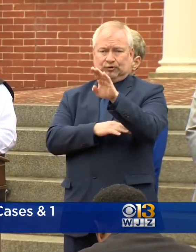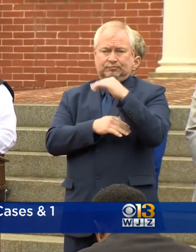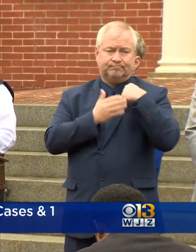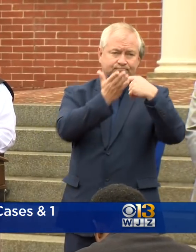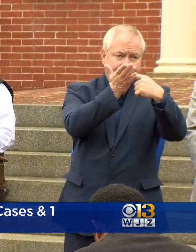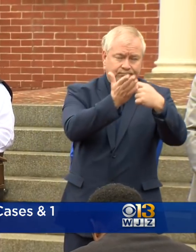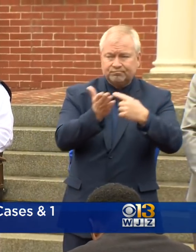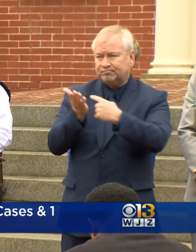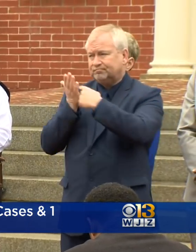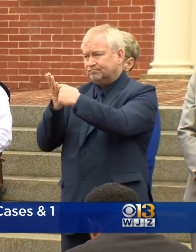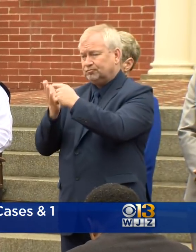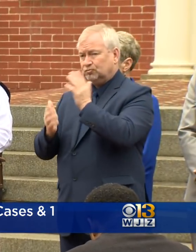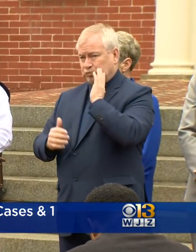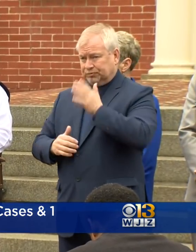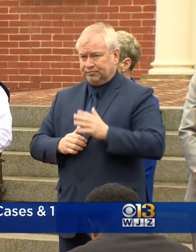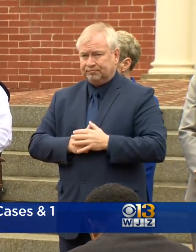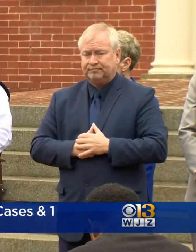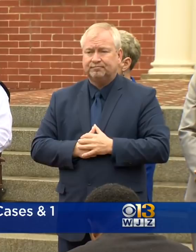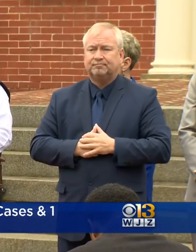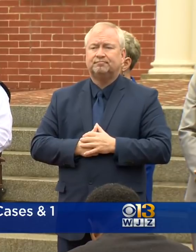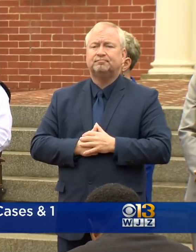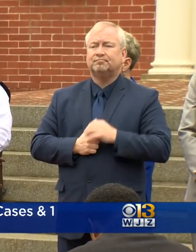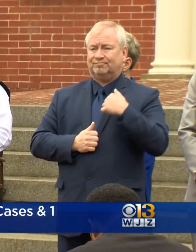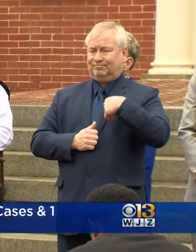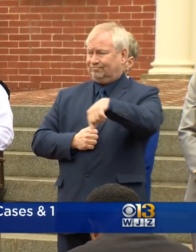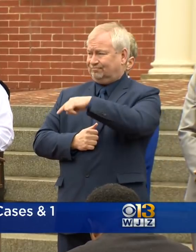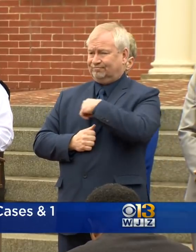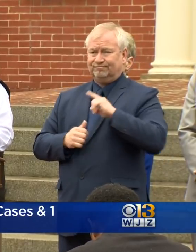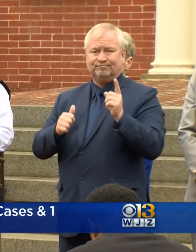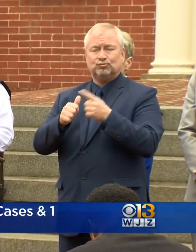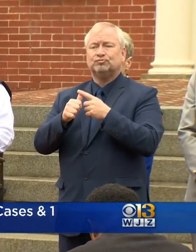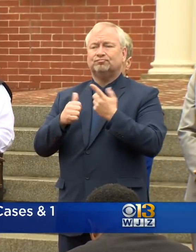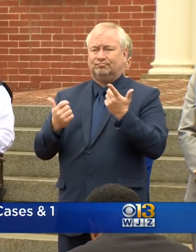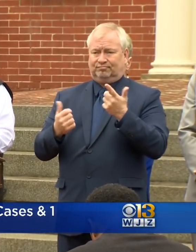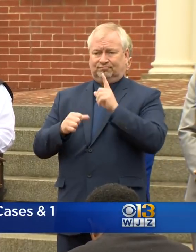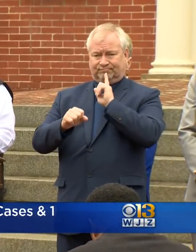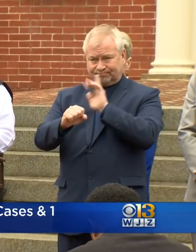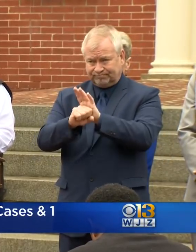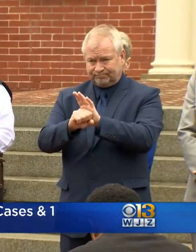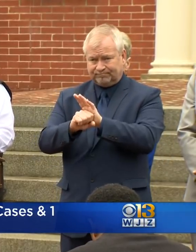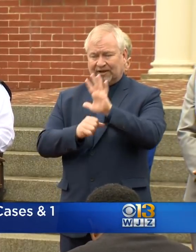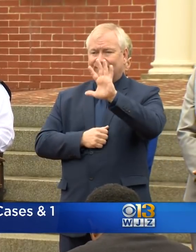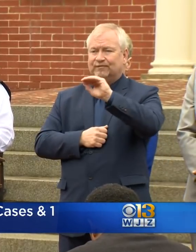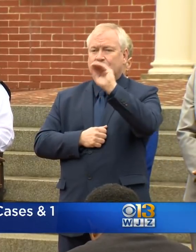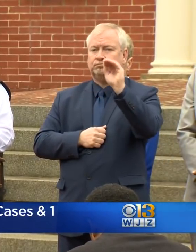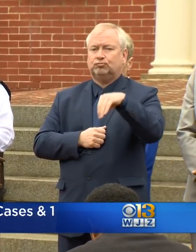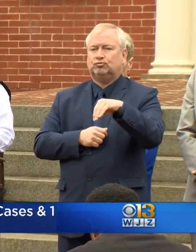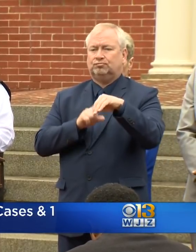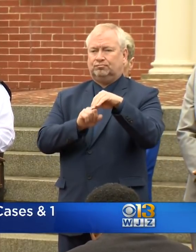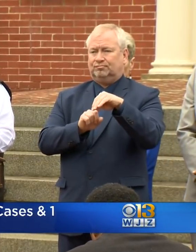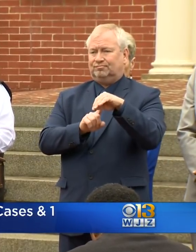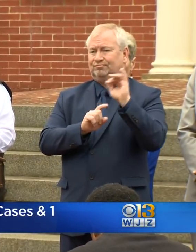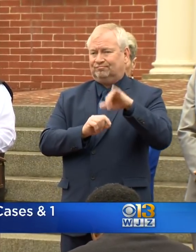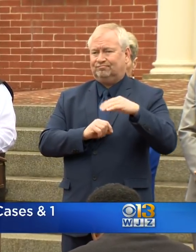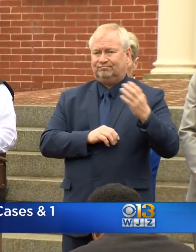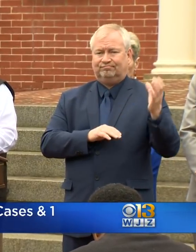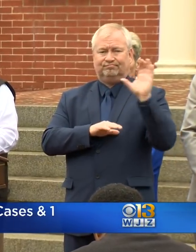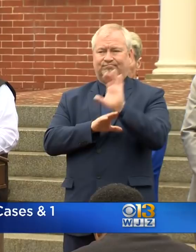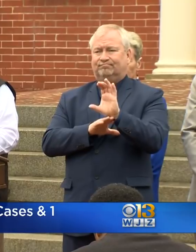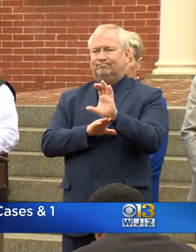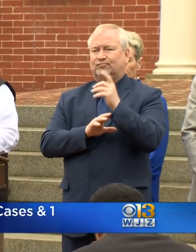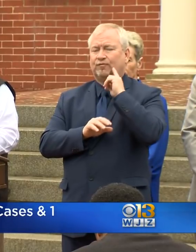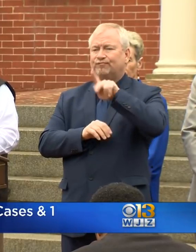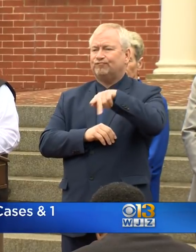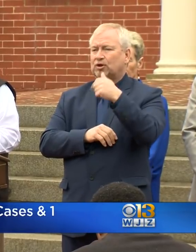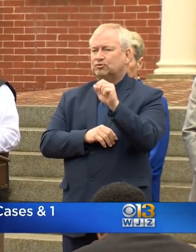First, we will push for dedicating at least 50% of funding in the Phase 3 supplemental directly to